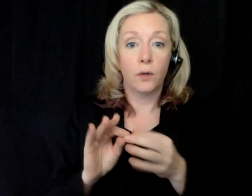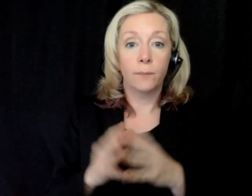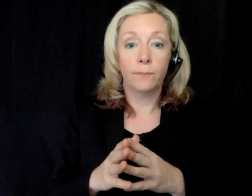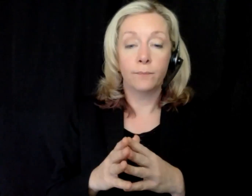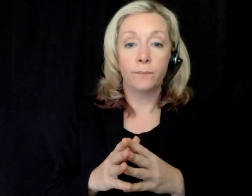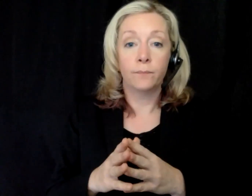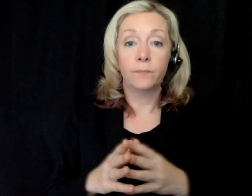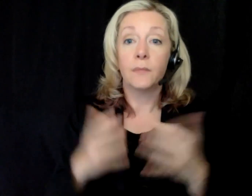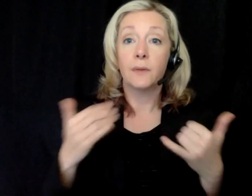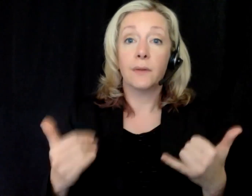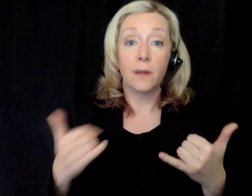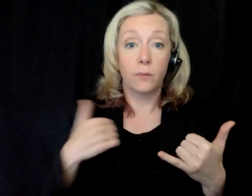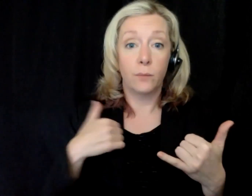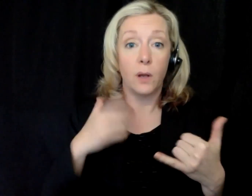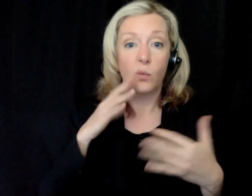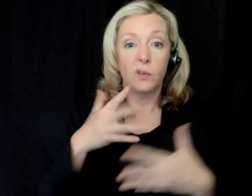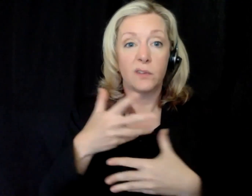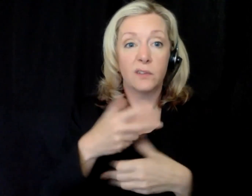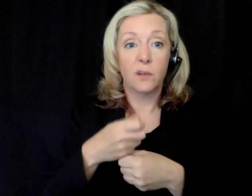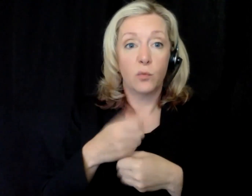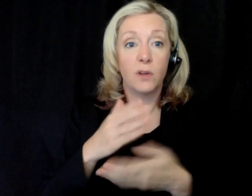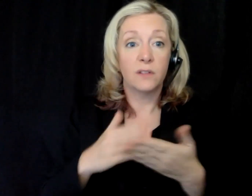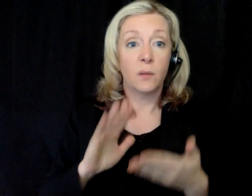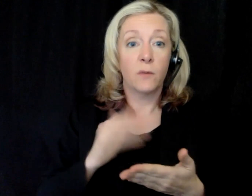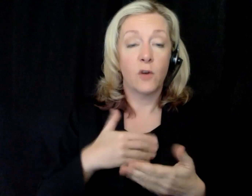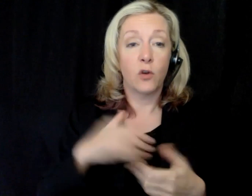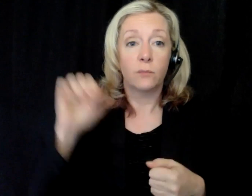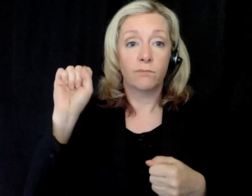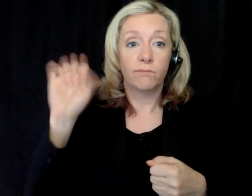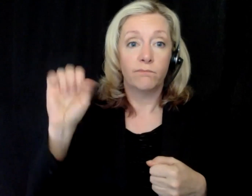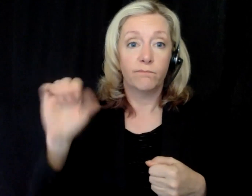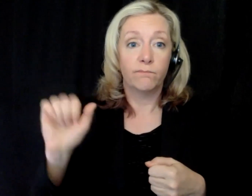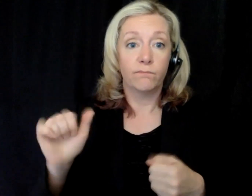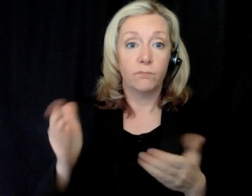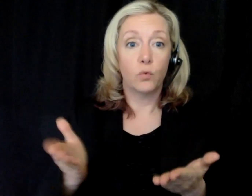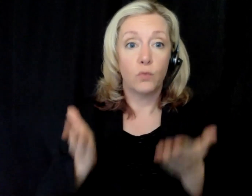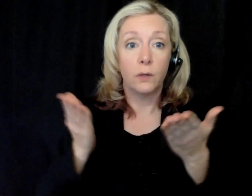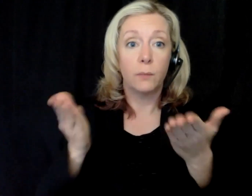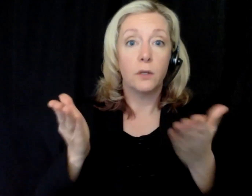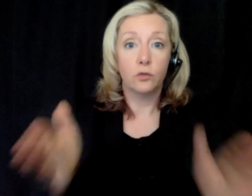Now I'll summarize some of the recommendations that were made today.